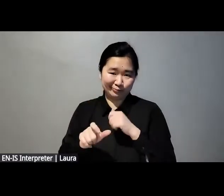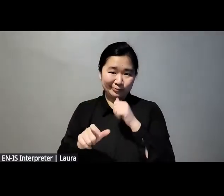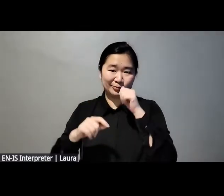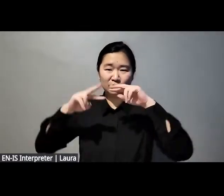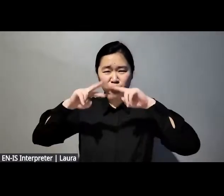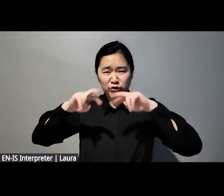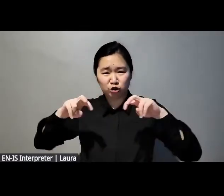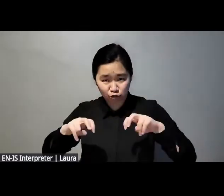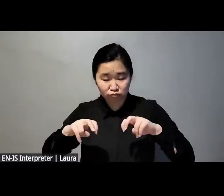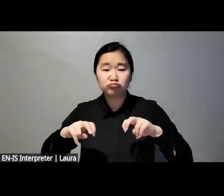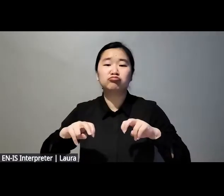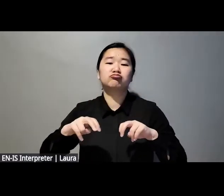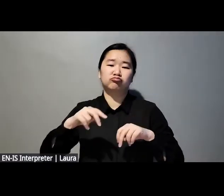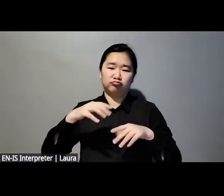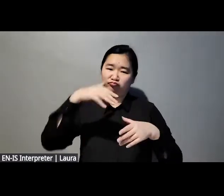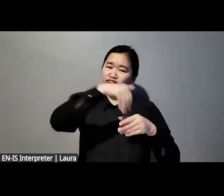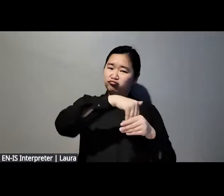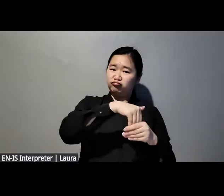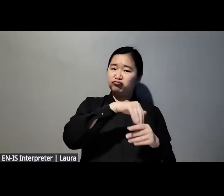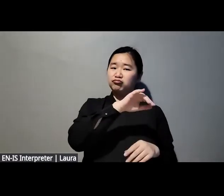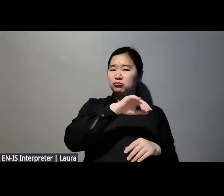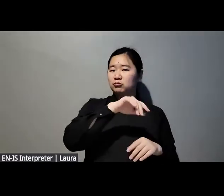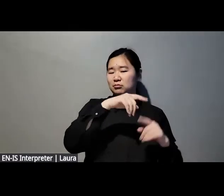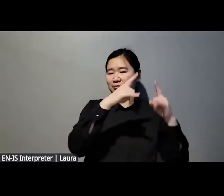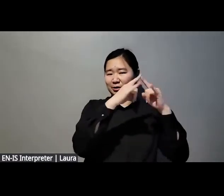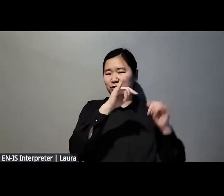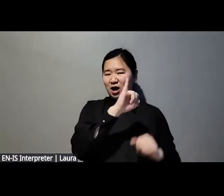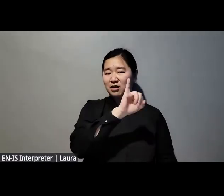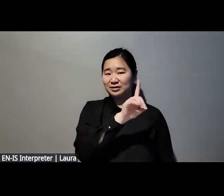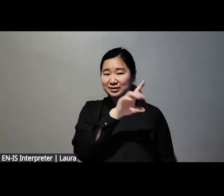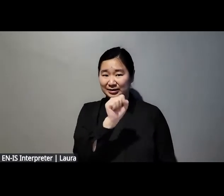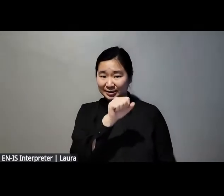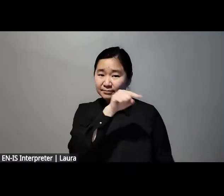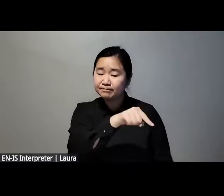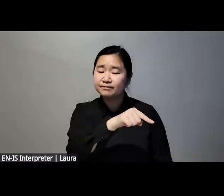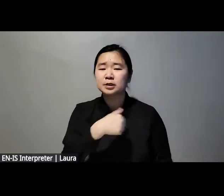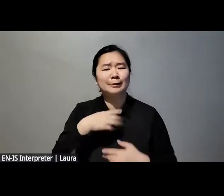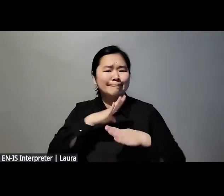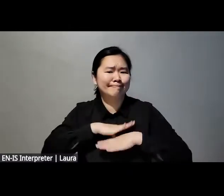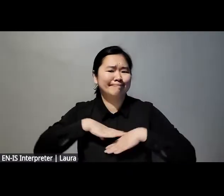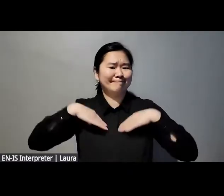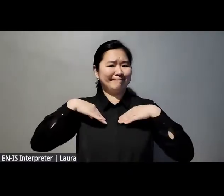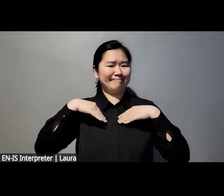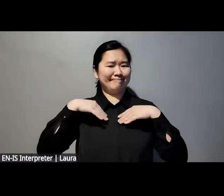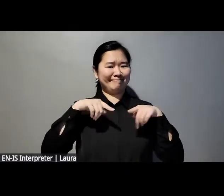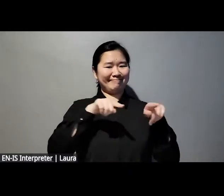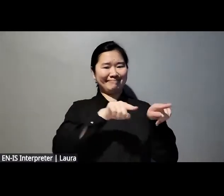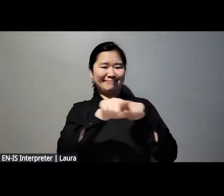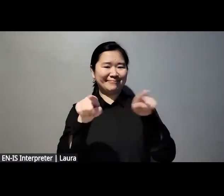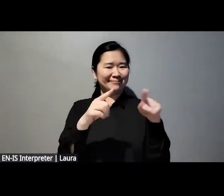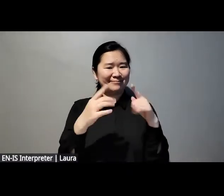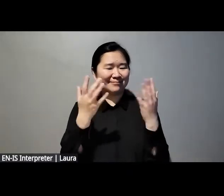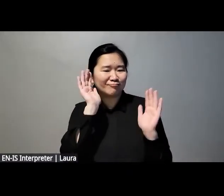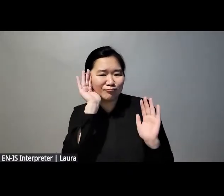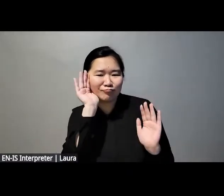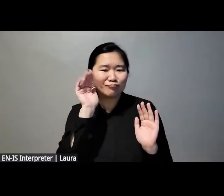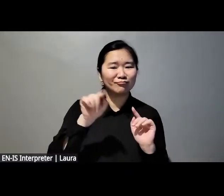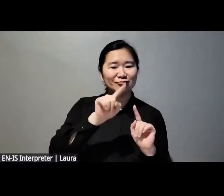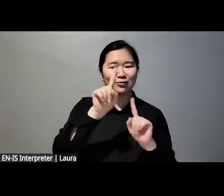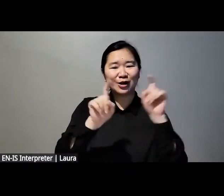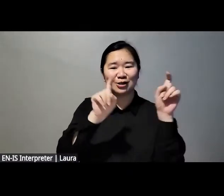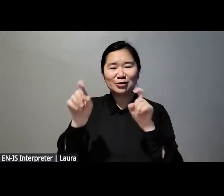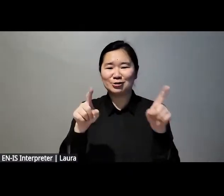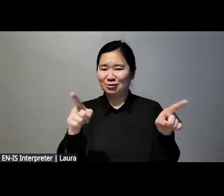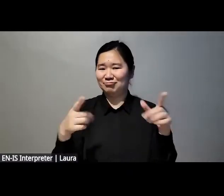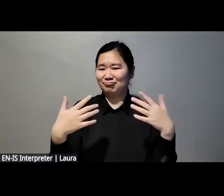who are parents of children are an important group, but also these days we need to recognise that people with intellectual disabilities